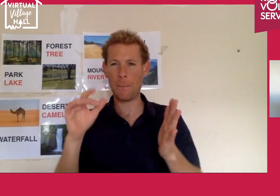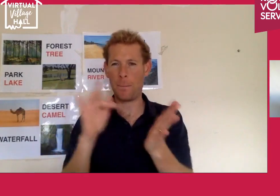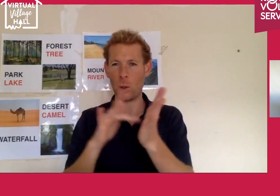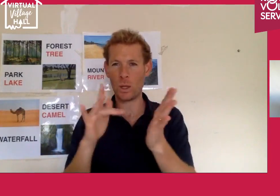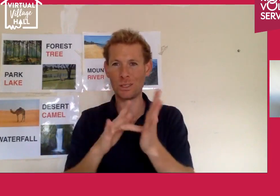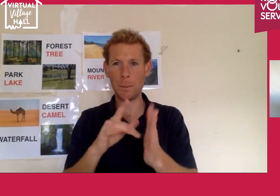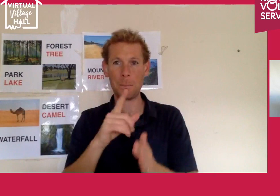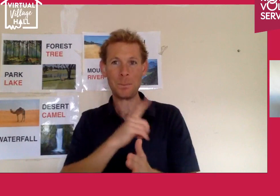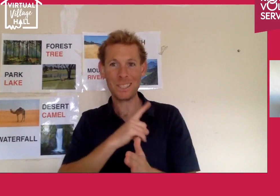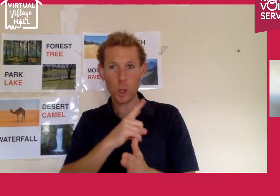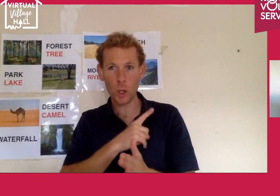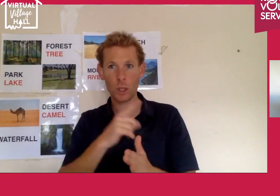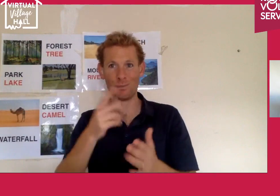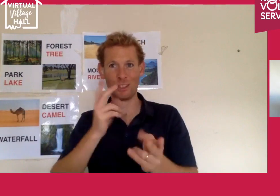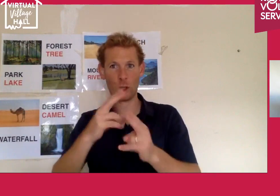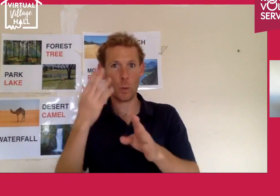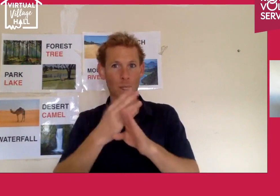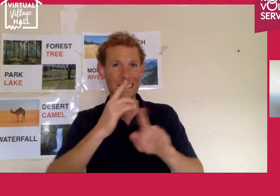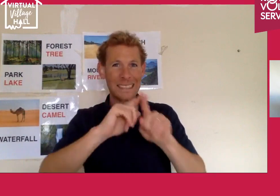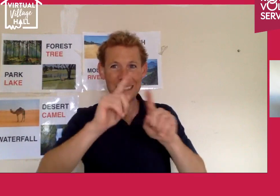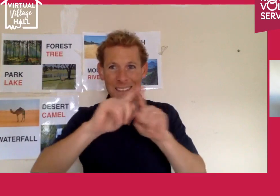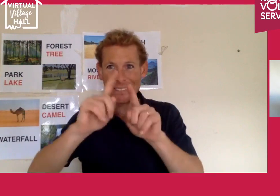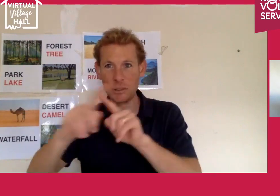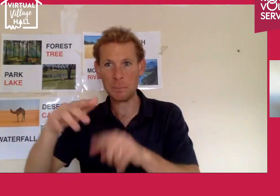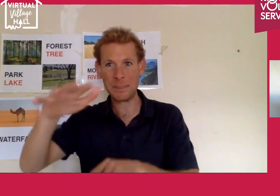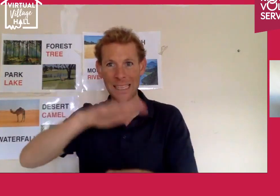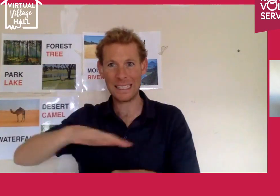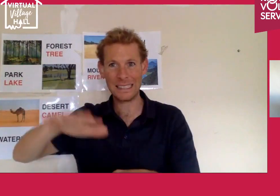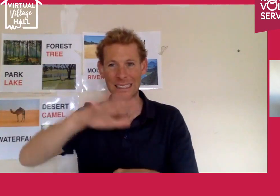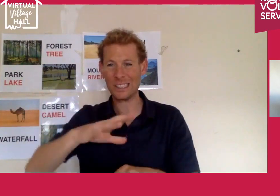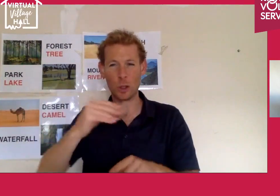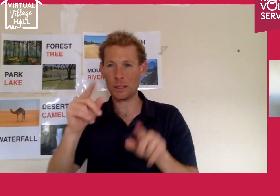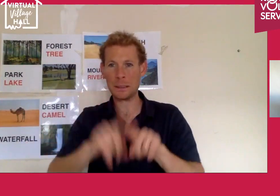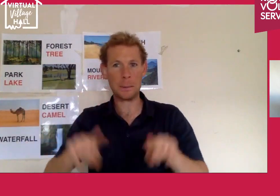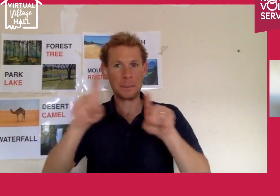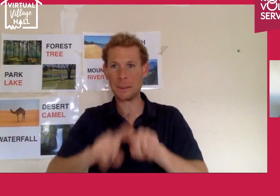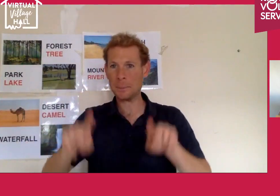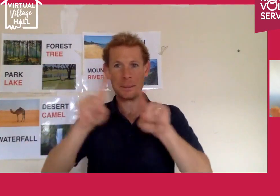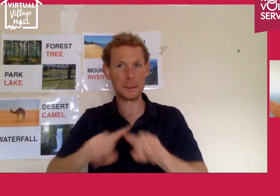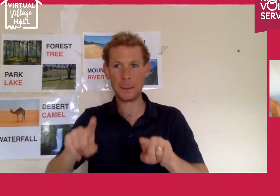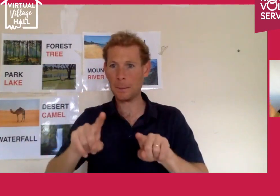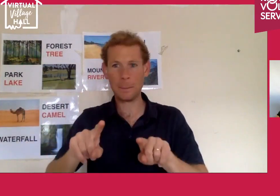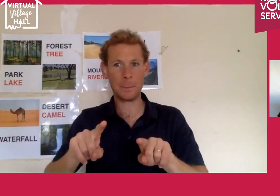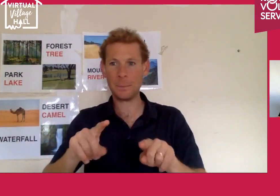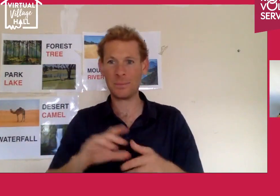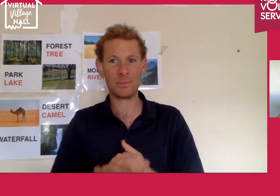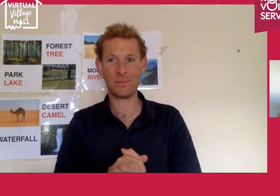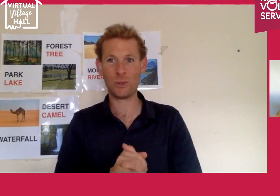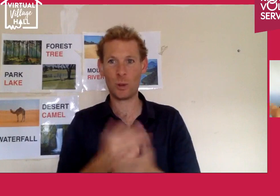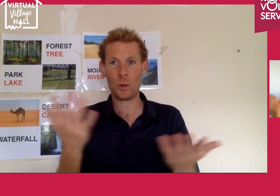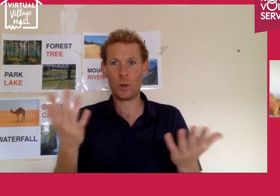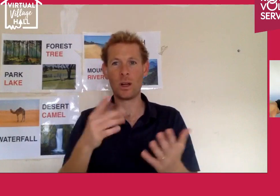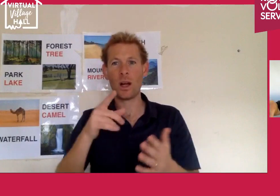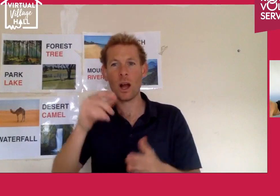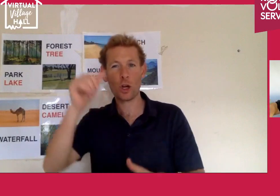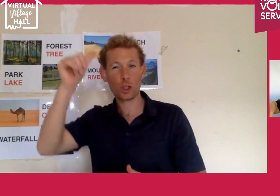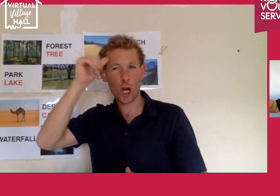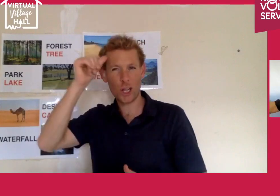into another, culturally and linguistically. And so, but you also have to learn the different things about